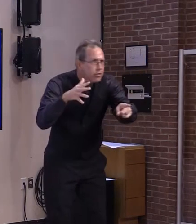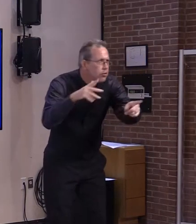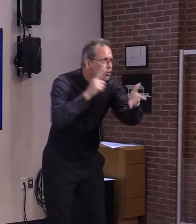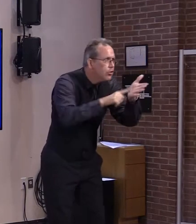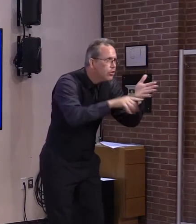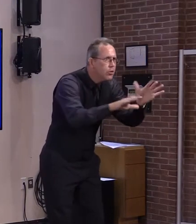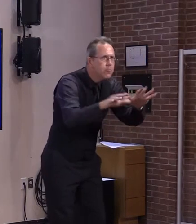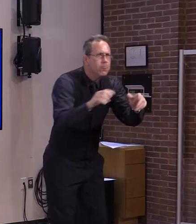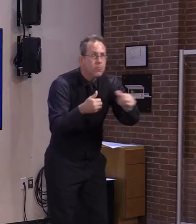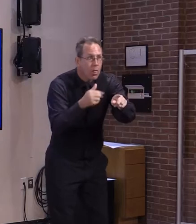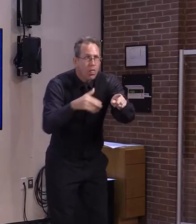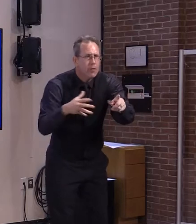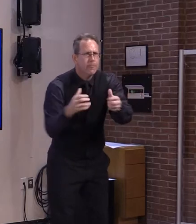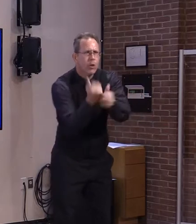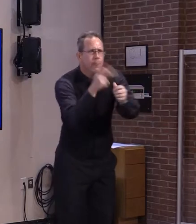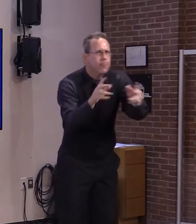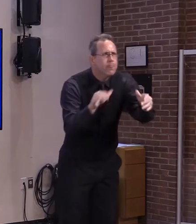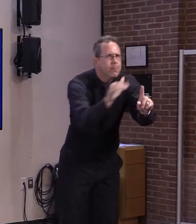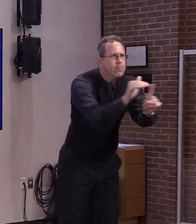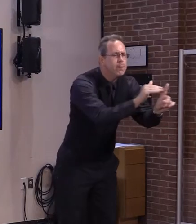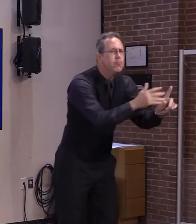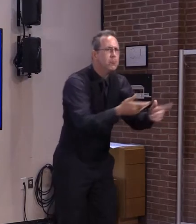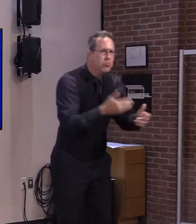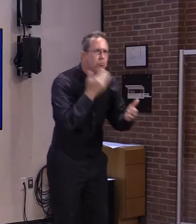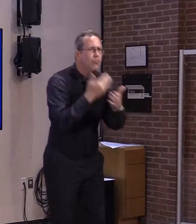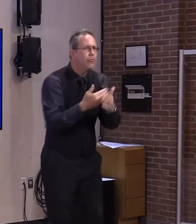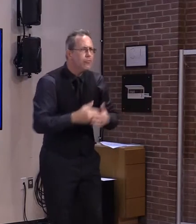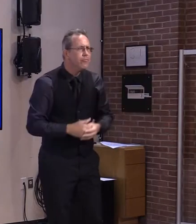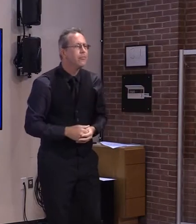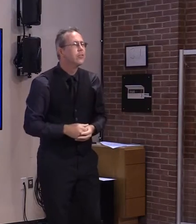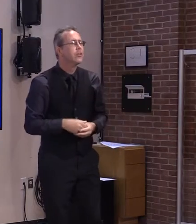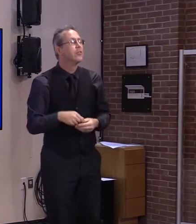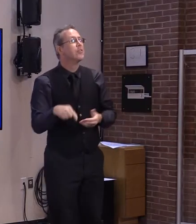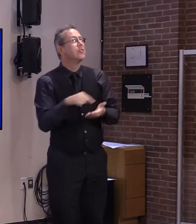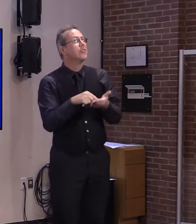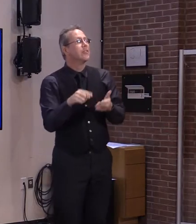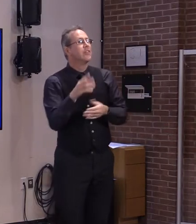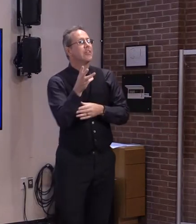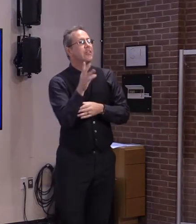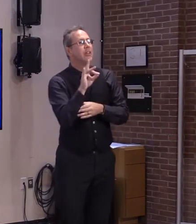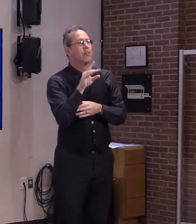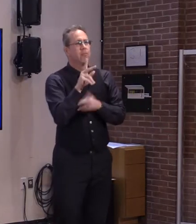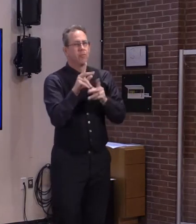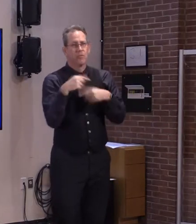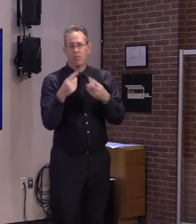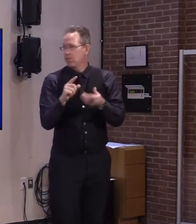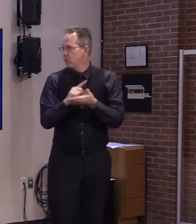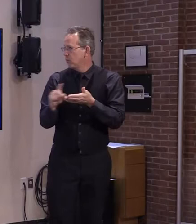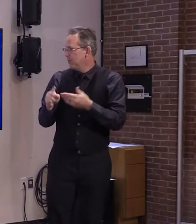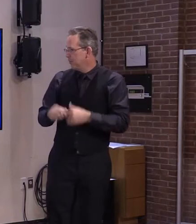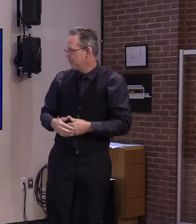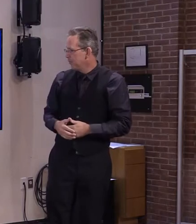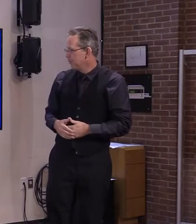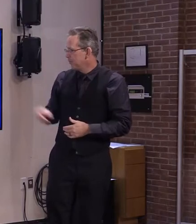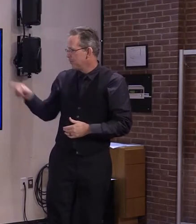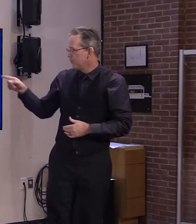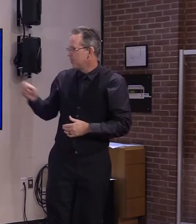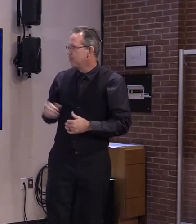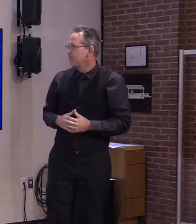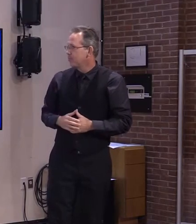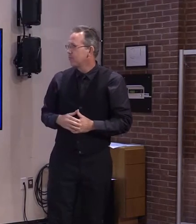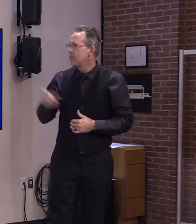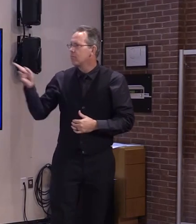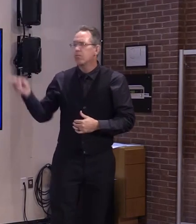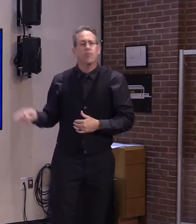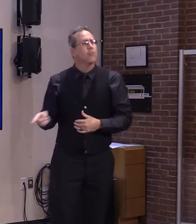68 cases on college campuses out of about 6,500 tests. On the long-term care facility side,